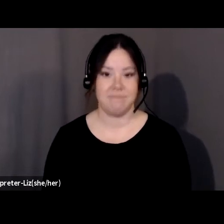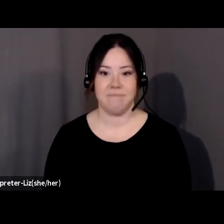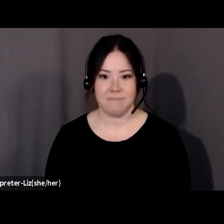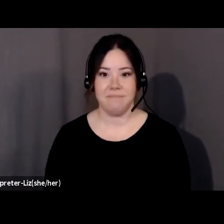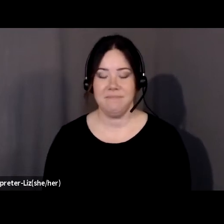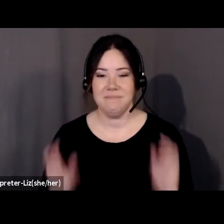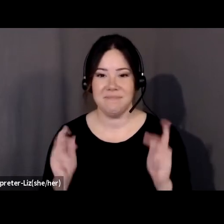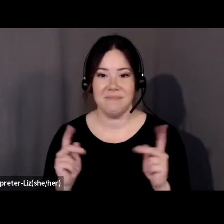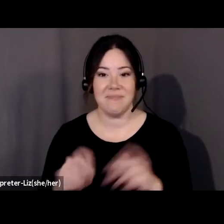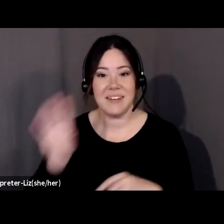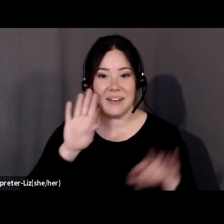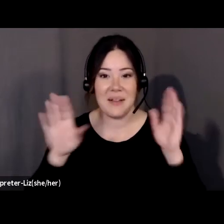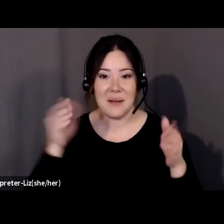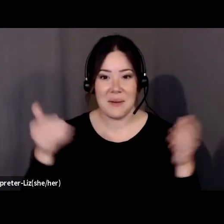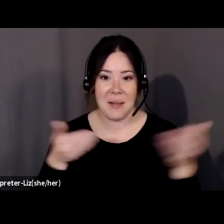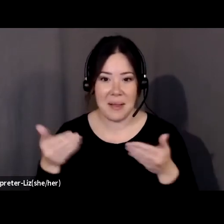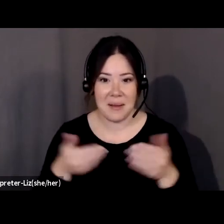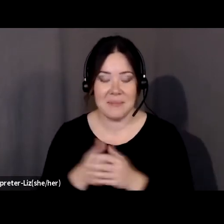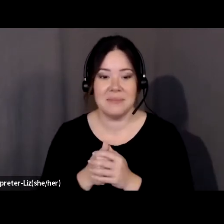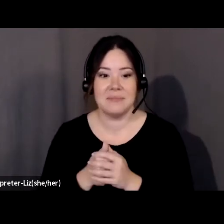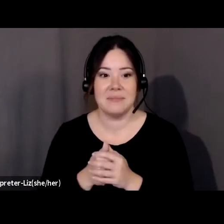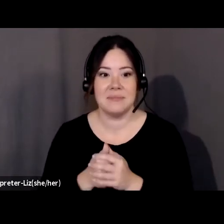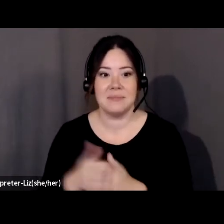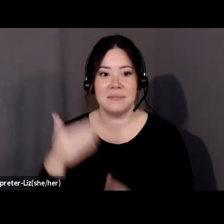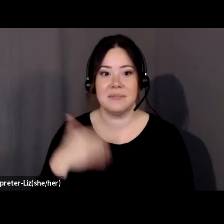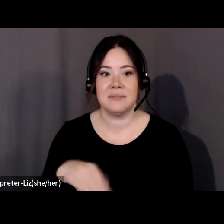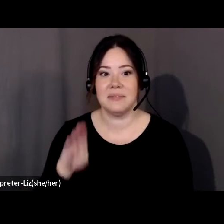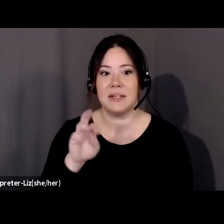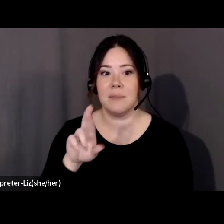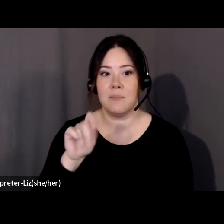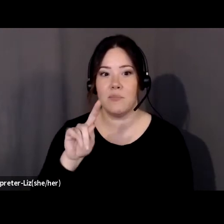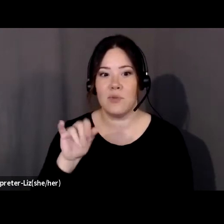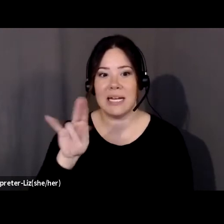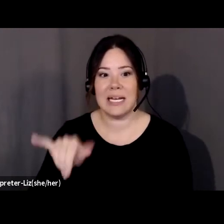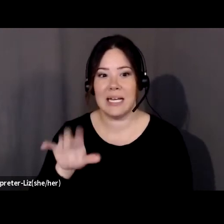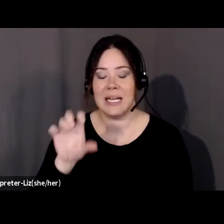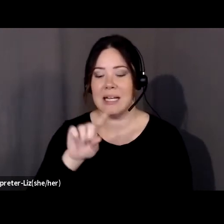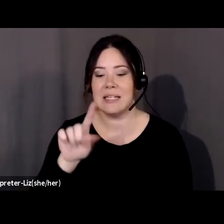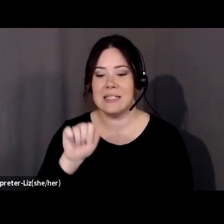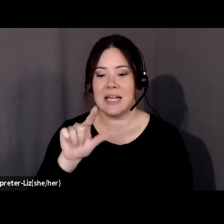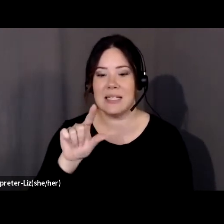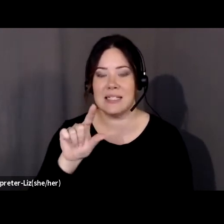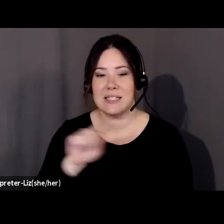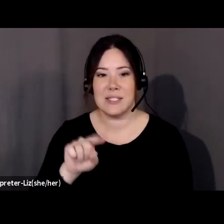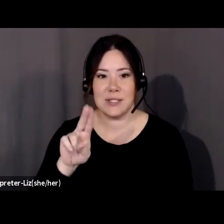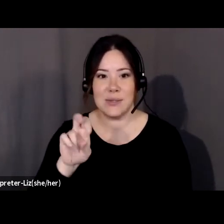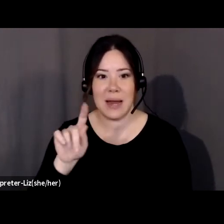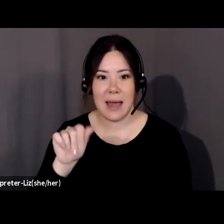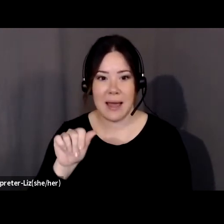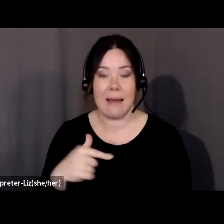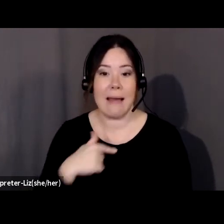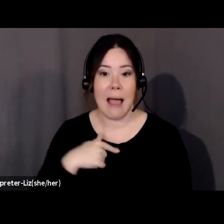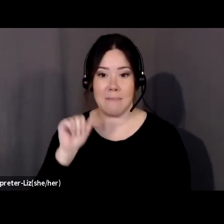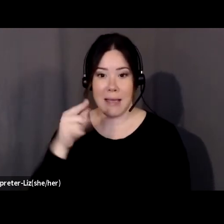Alrighty. Hello and welcome. I am Brittany Zasweta. I am an April board member and the facilitator for our